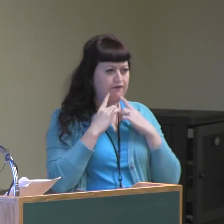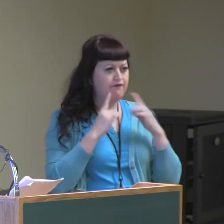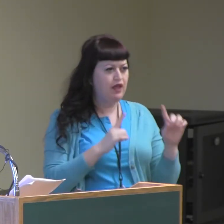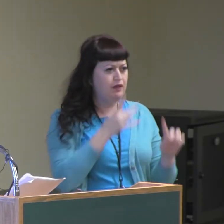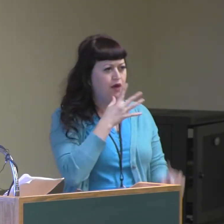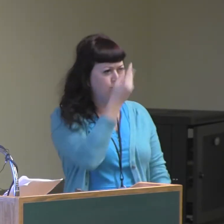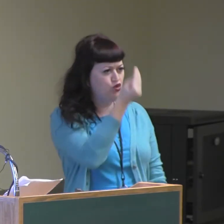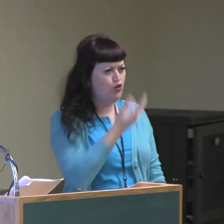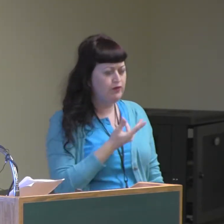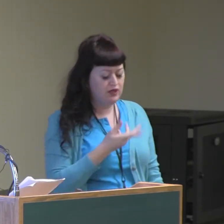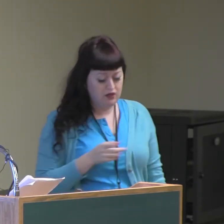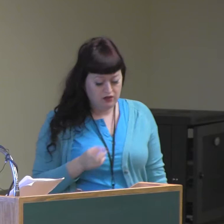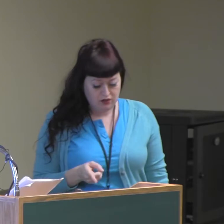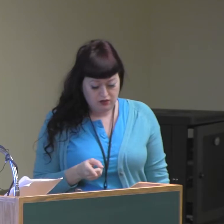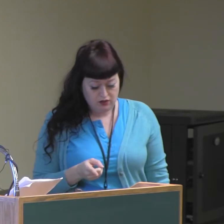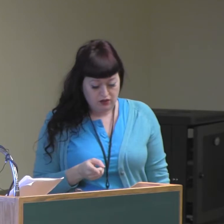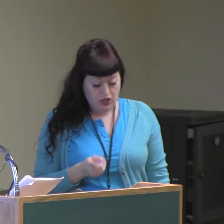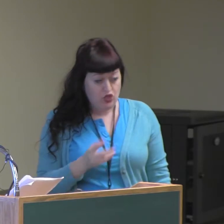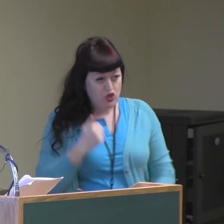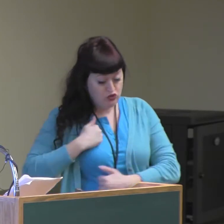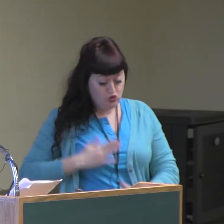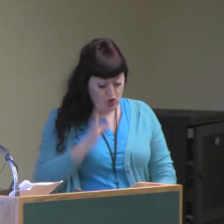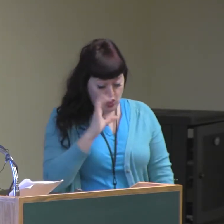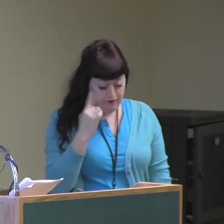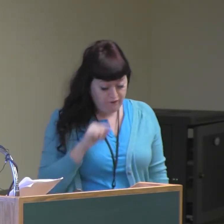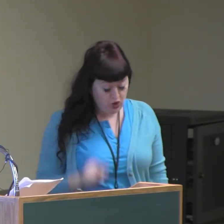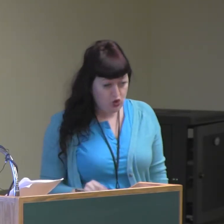me the soldiers were looking for me.